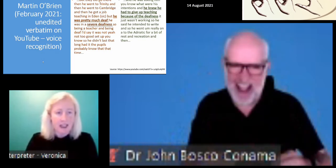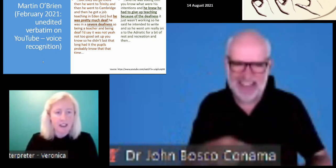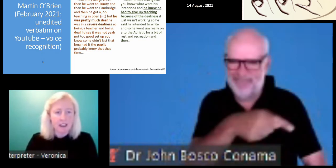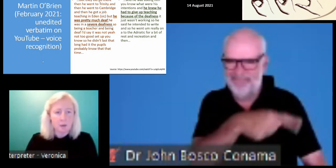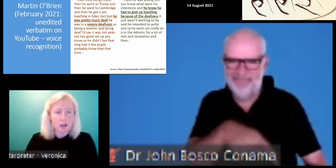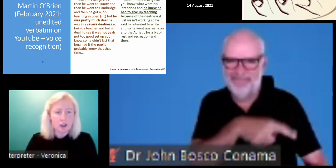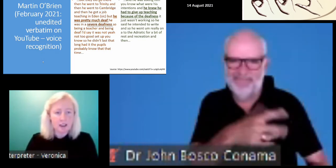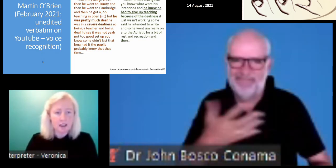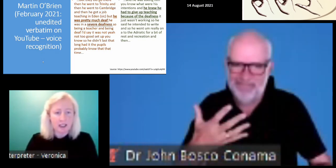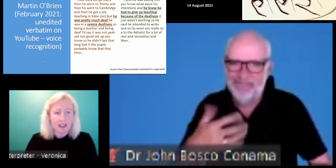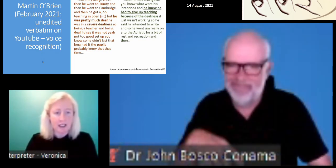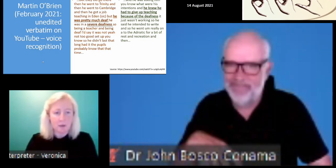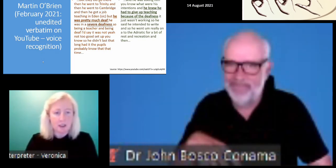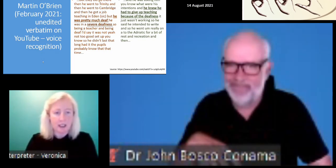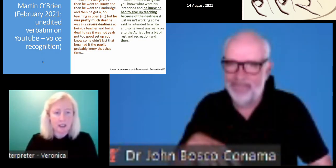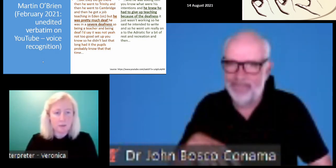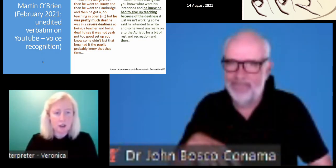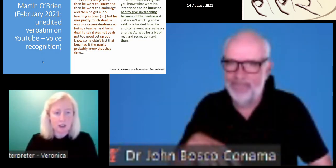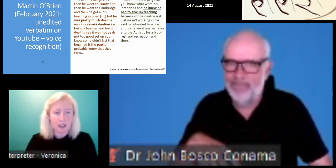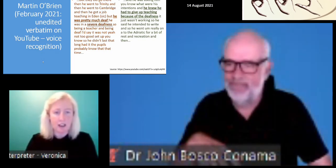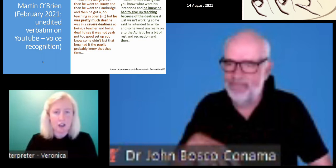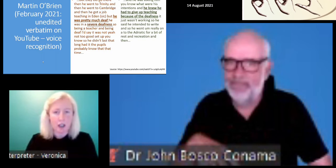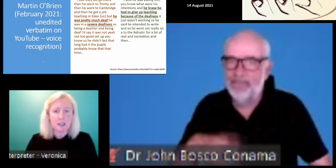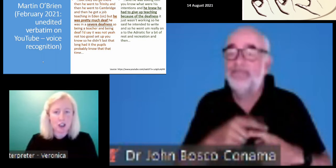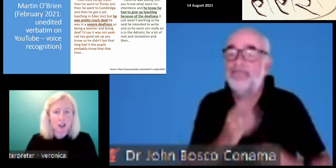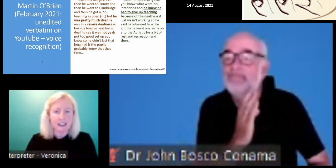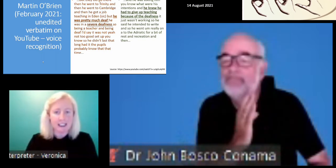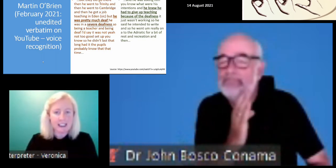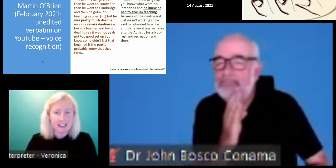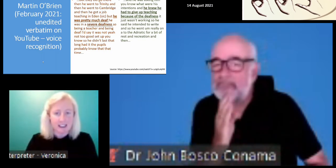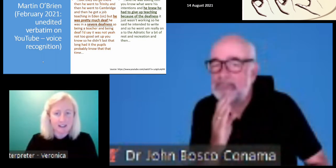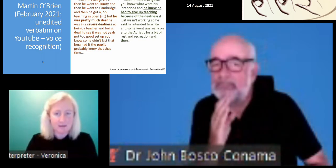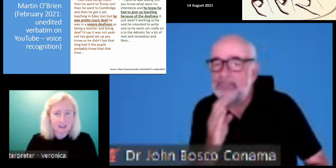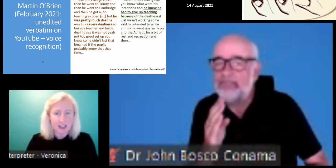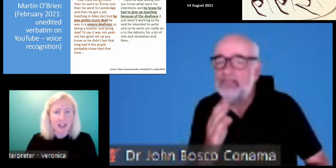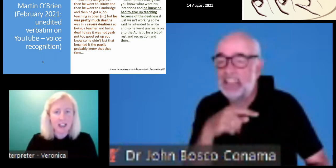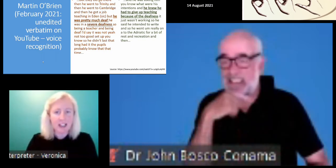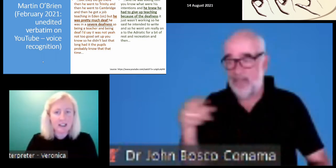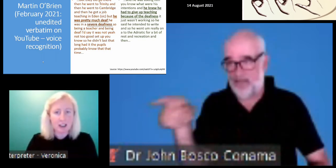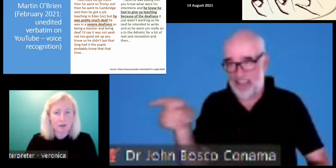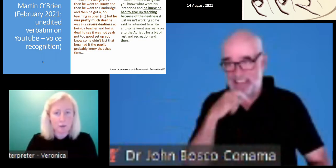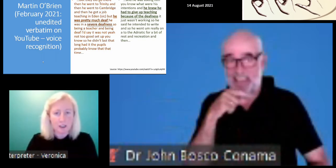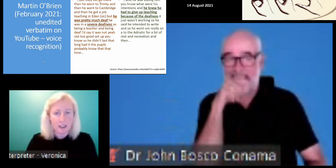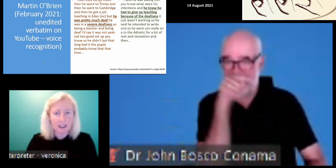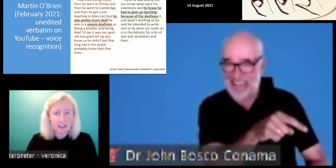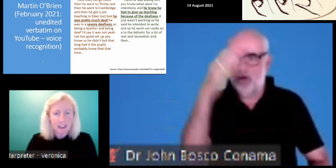Then he went to Trinity and that he went to Cambridge and he got a job teaching in Eden. Then as the interview went on,